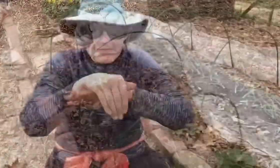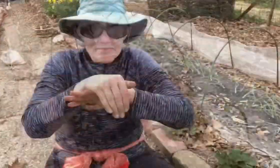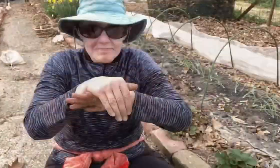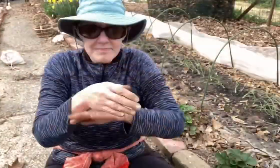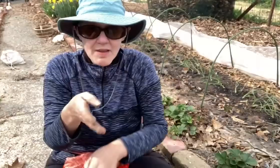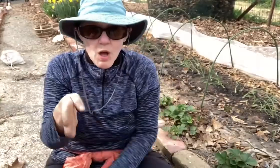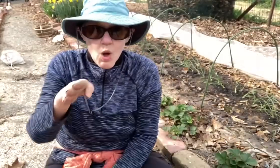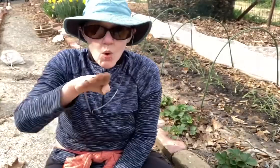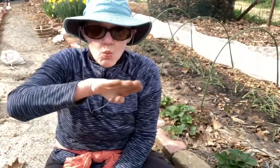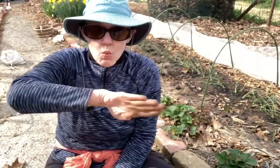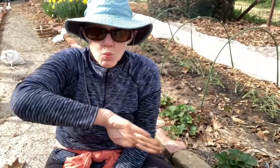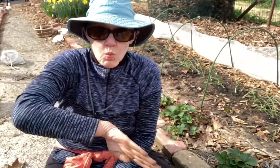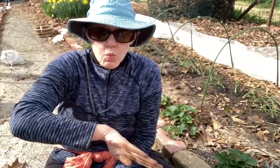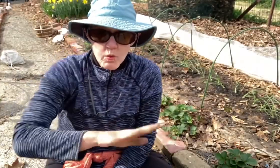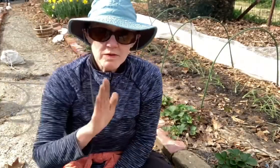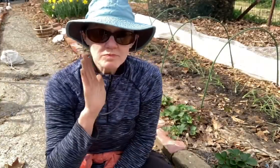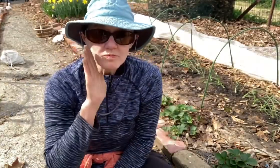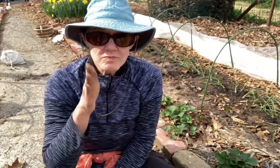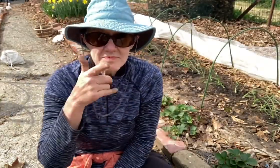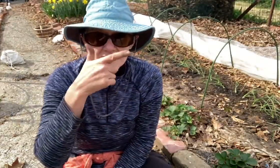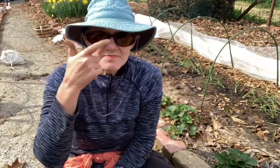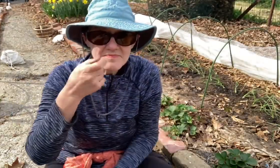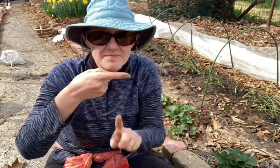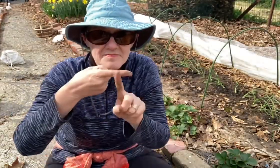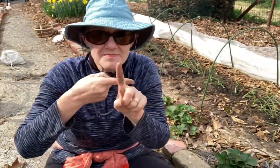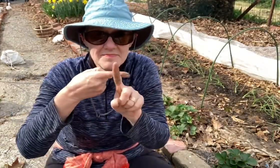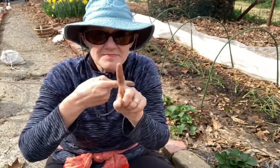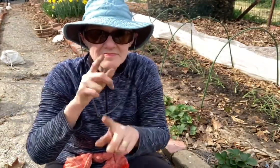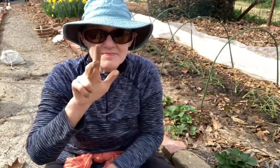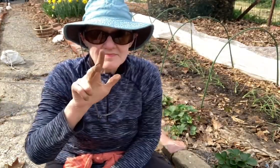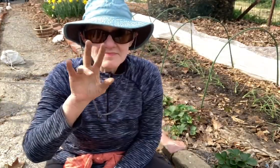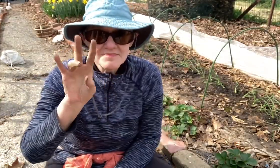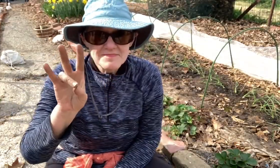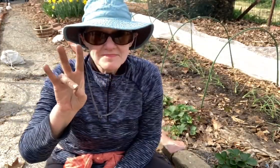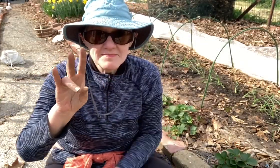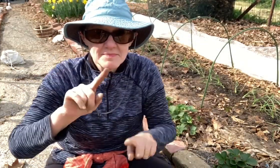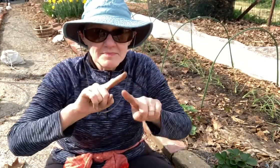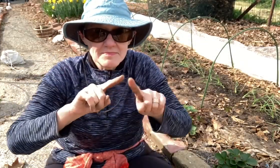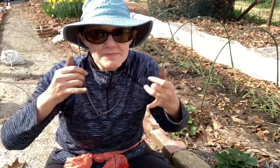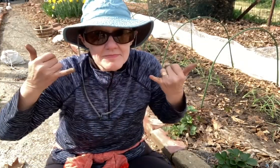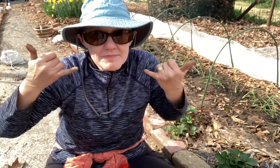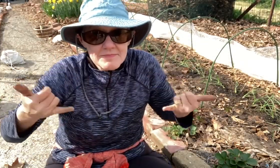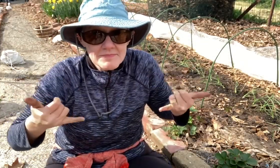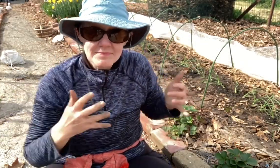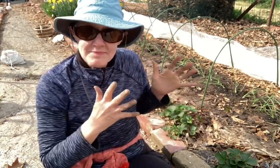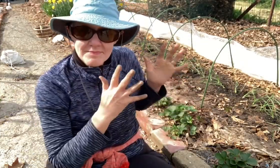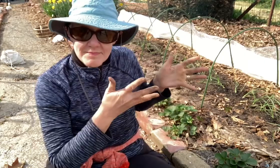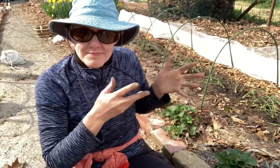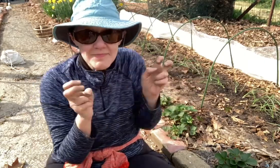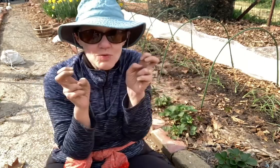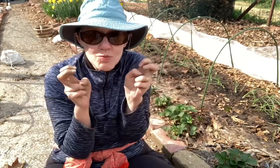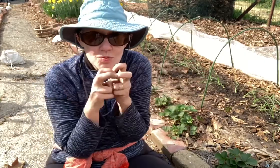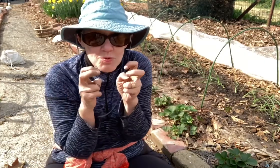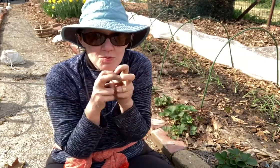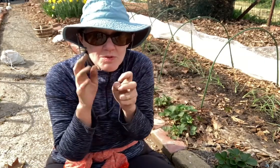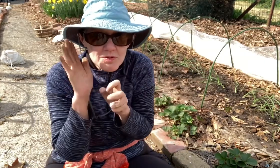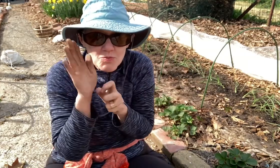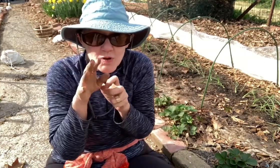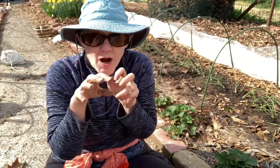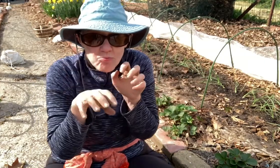Now tonight, I will close the fleece because it's going to get down to 37. But for now, if I leave